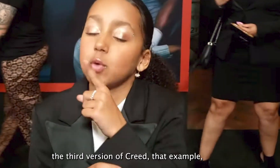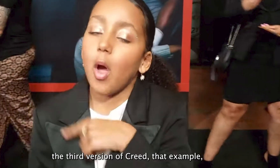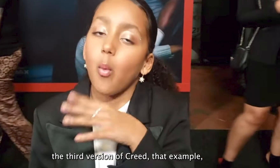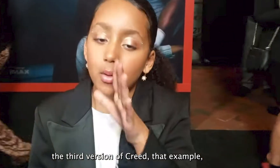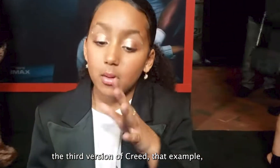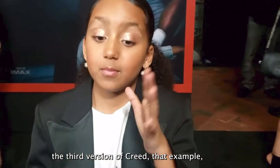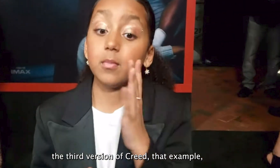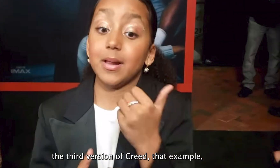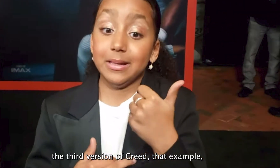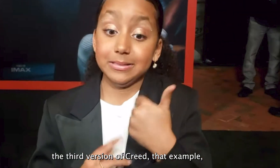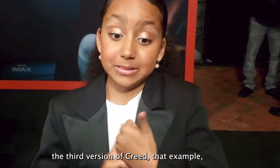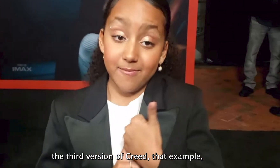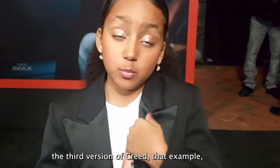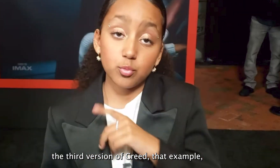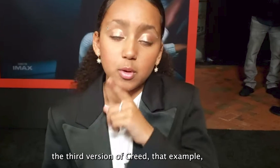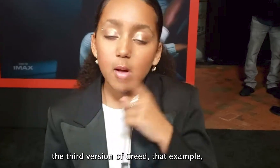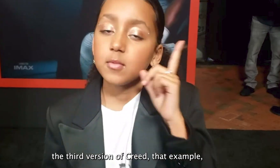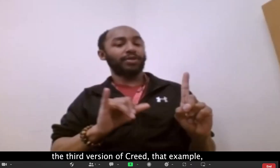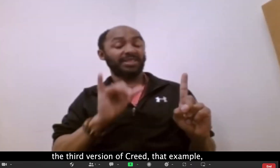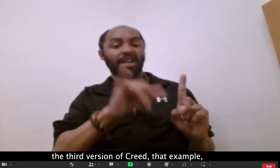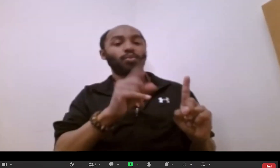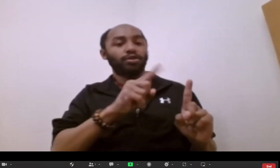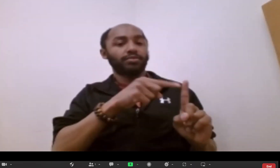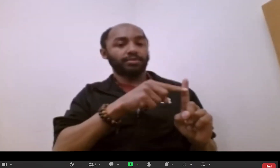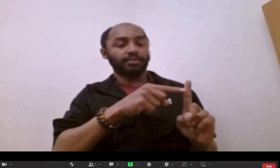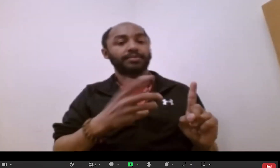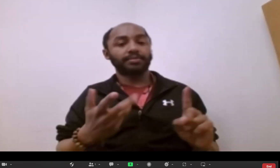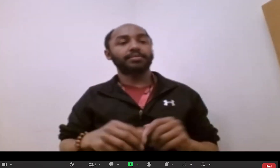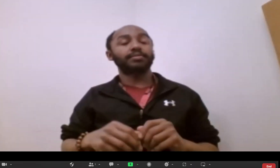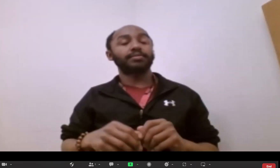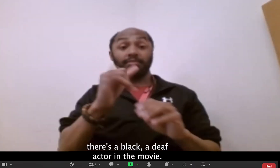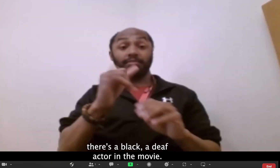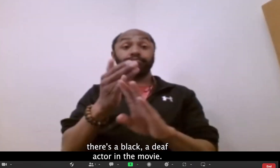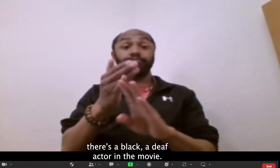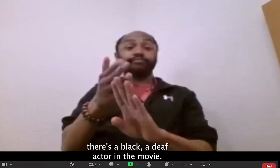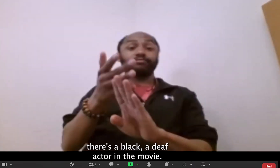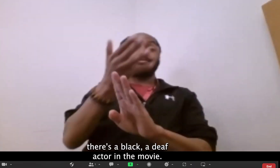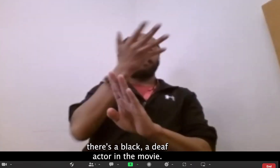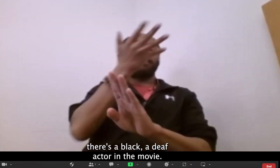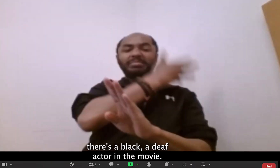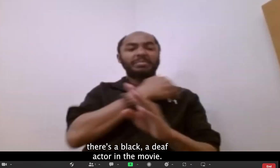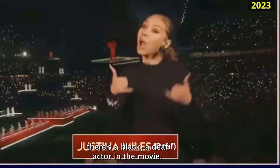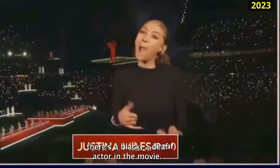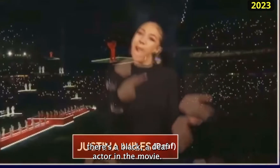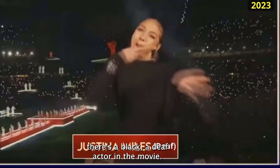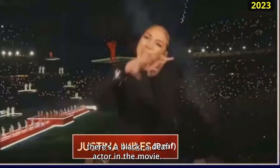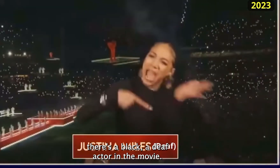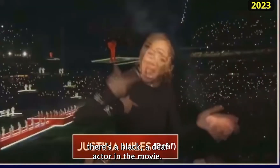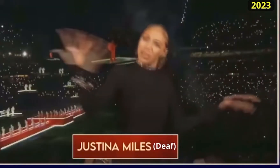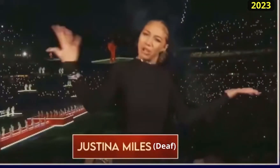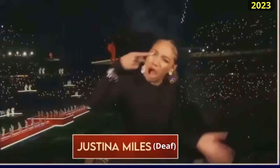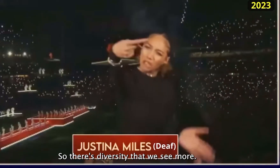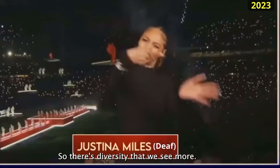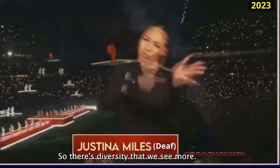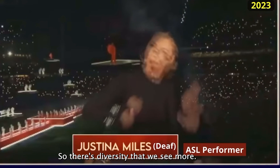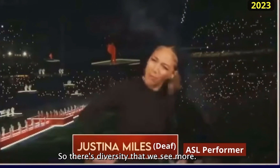Creed, the third version of Creed, that example, there's a black deaf actor in the movie. So